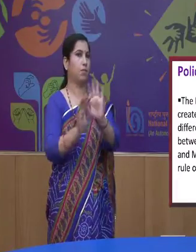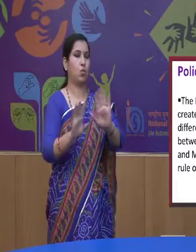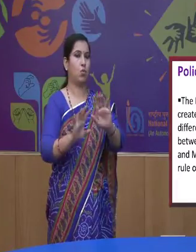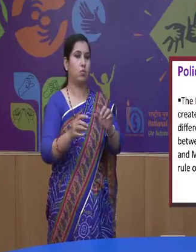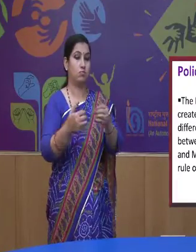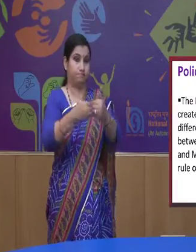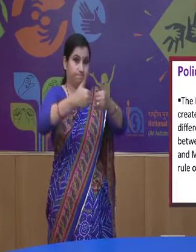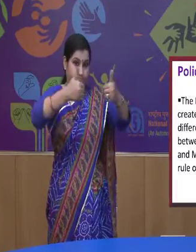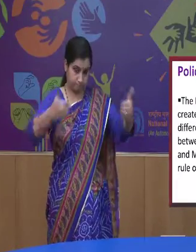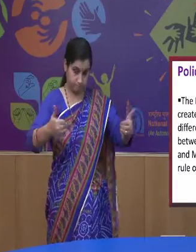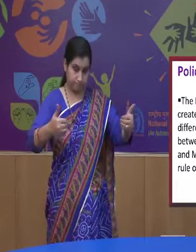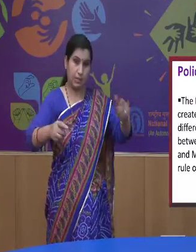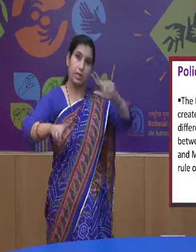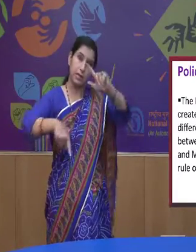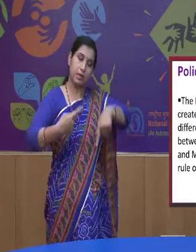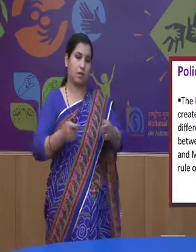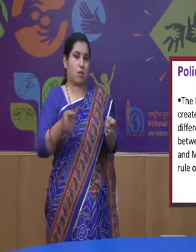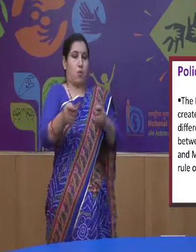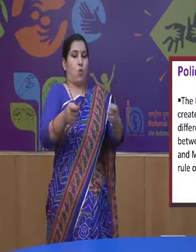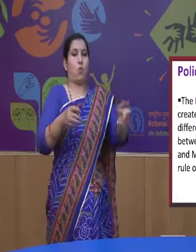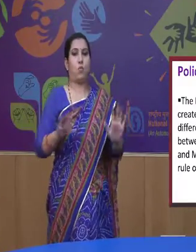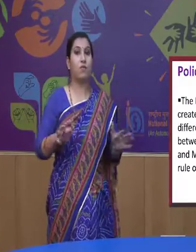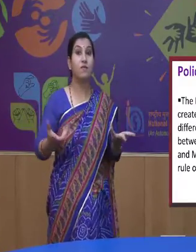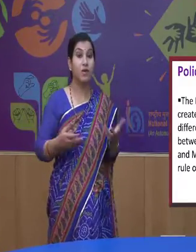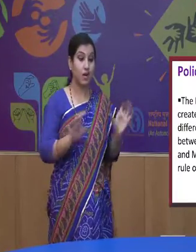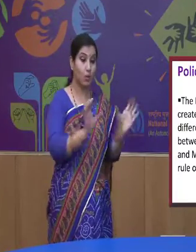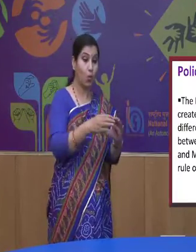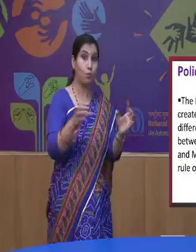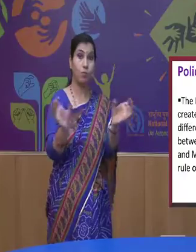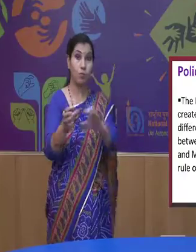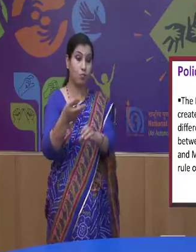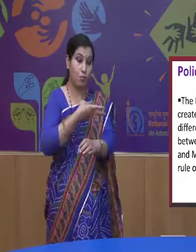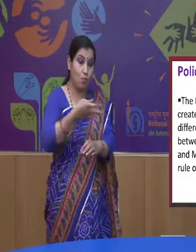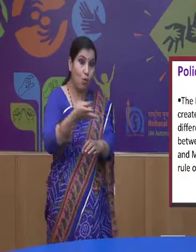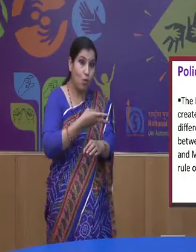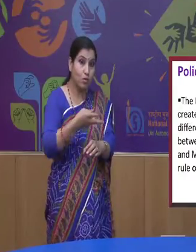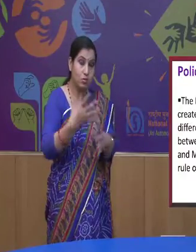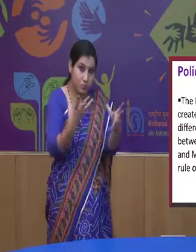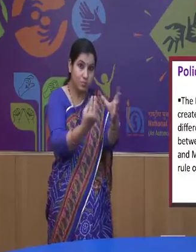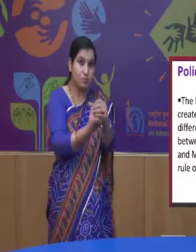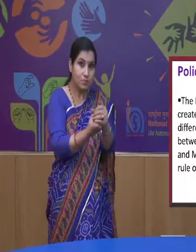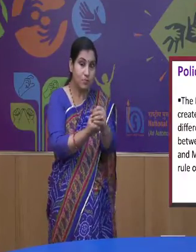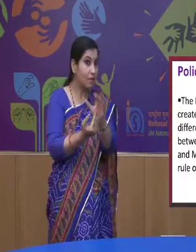As both the Hindus and Muslim had taken part in the